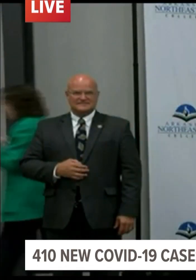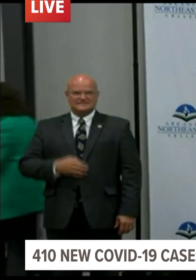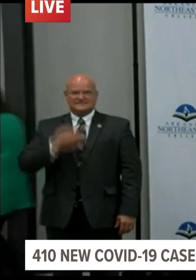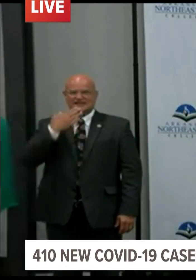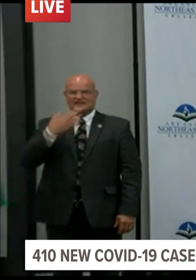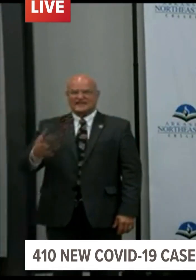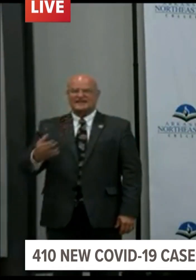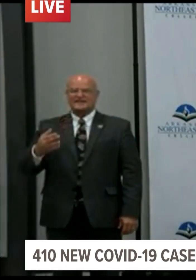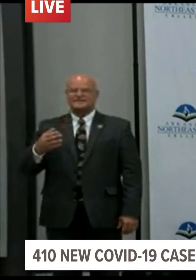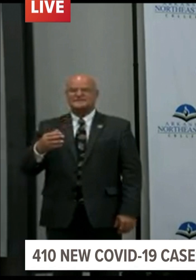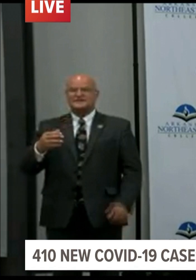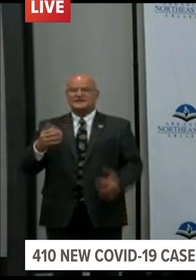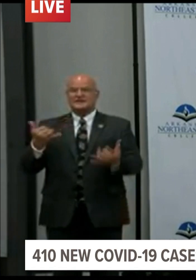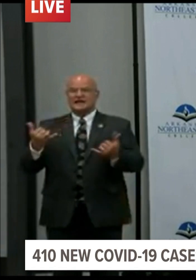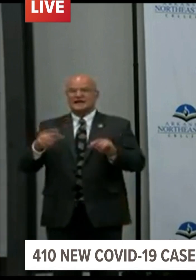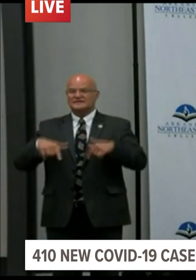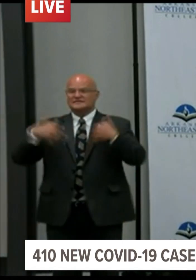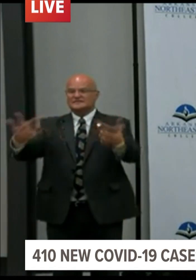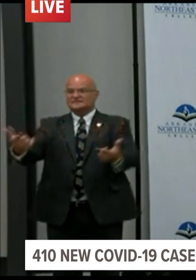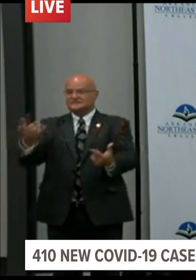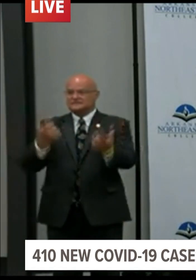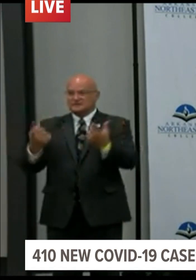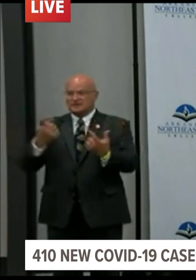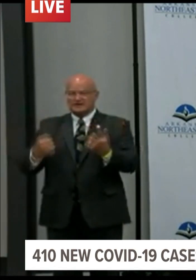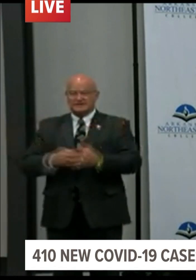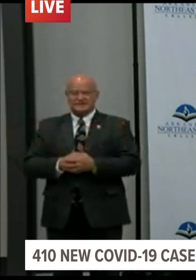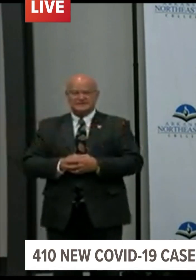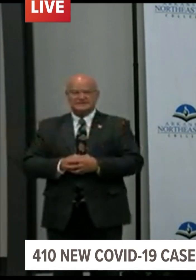Thank you, Dr. Dillahane. With that, we'll take any questions.